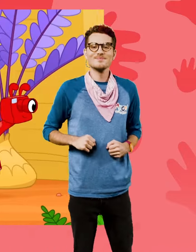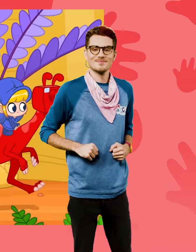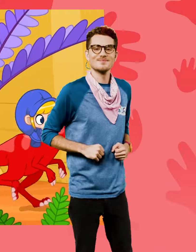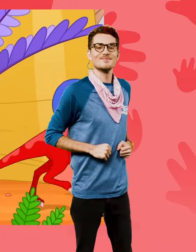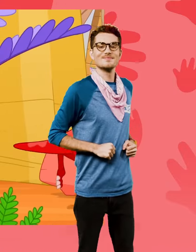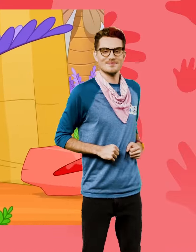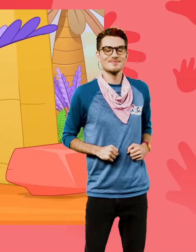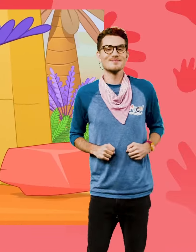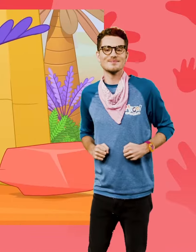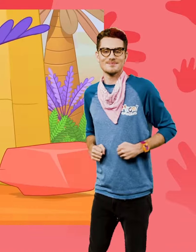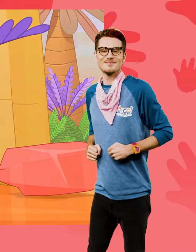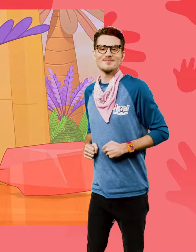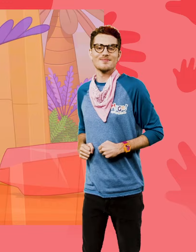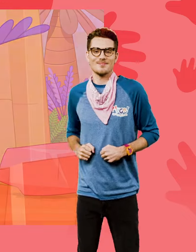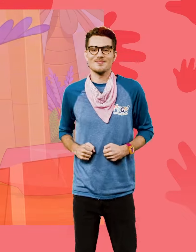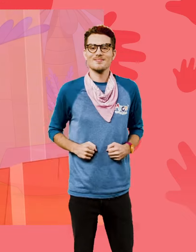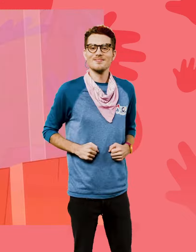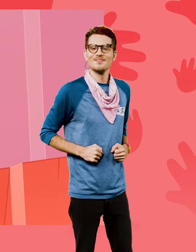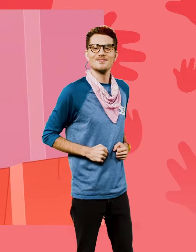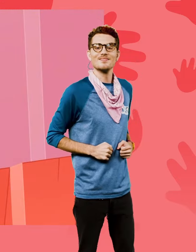Morphle.